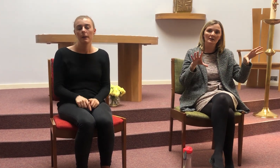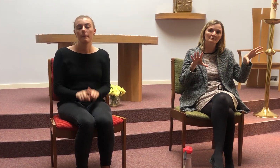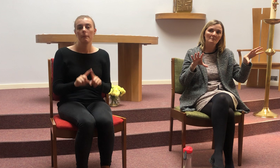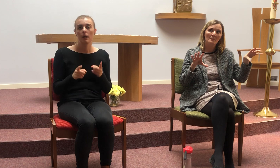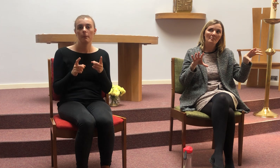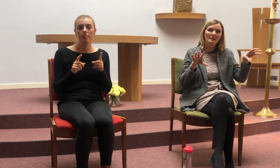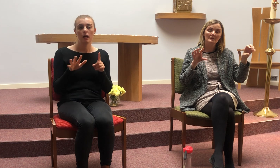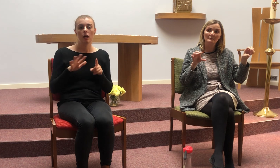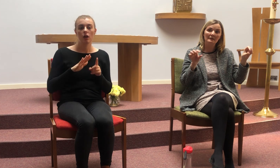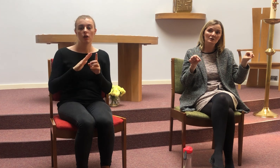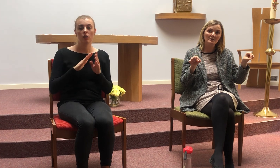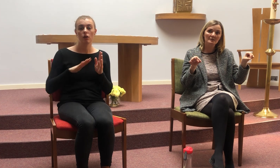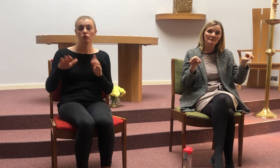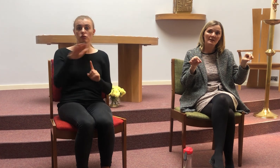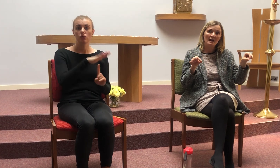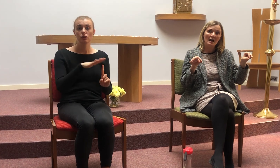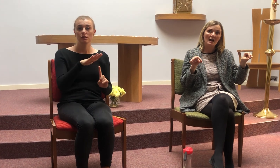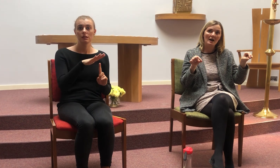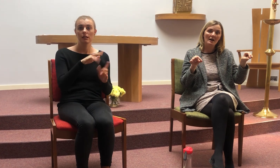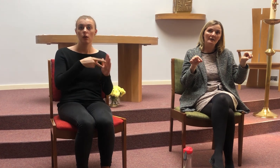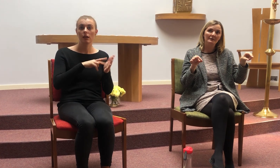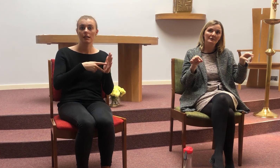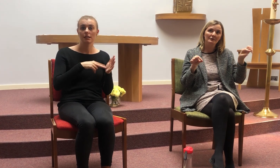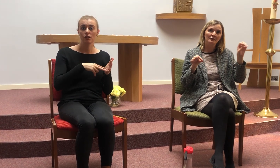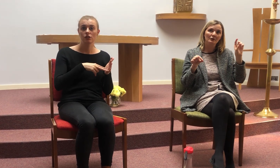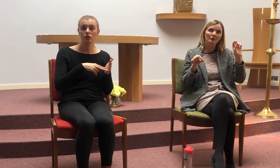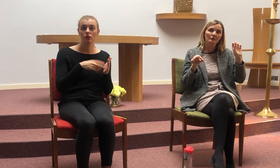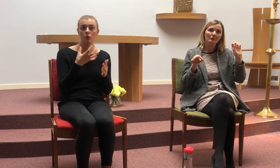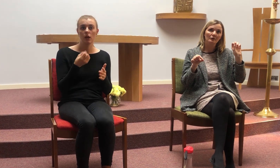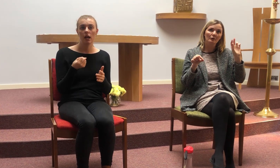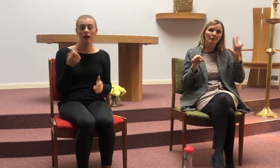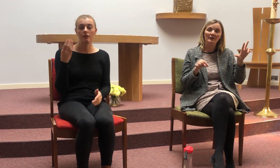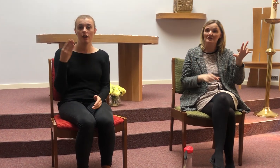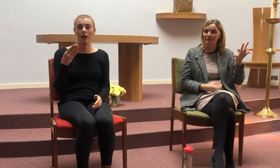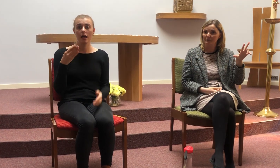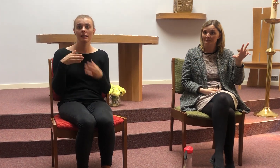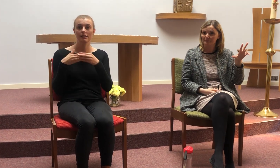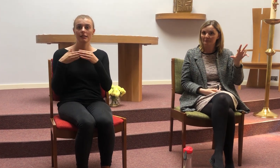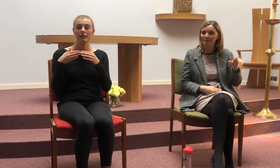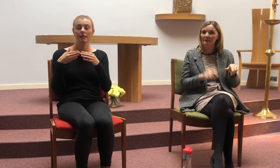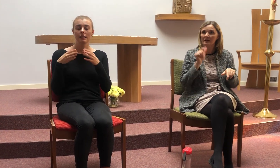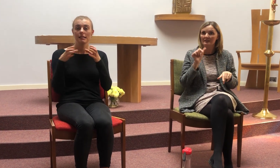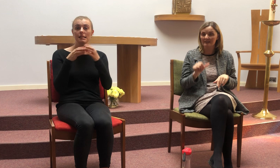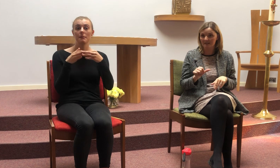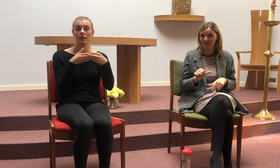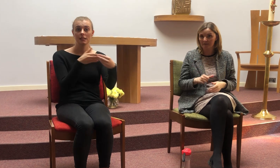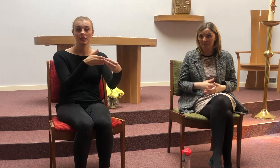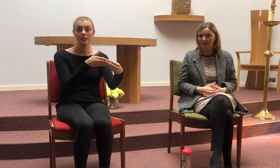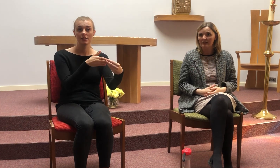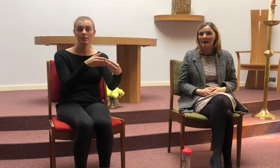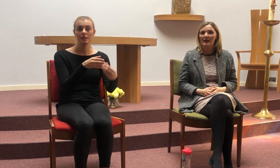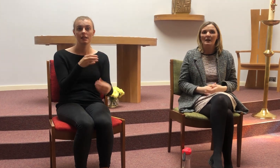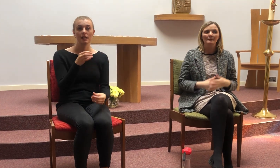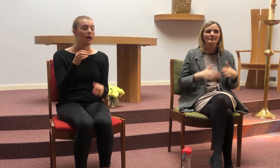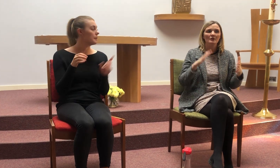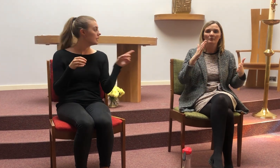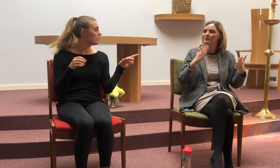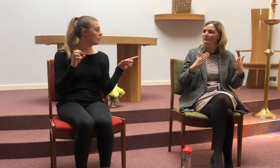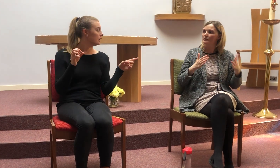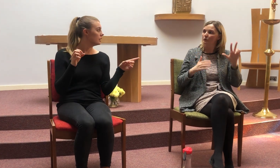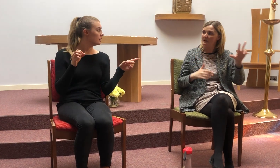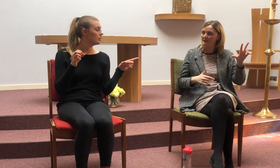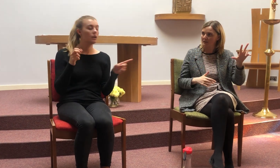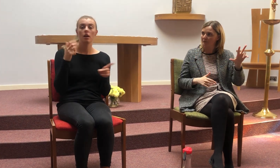got 9 team leaders, and 3 are deaf and 6 are hearing.